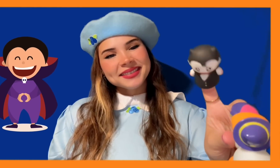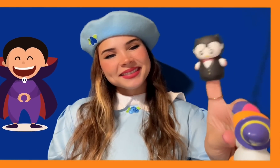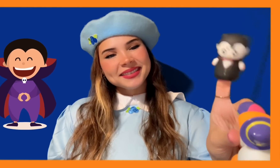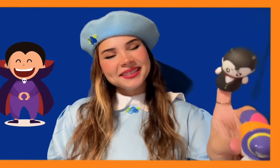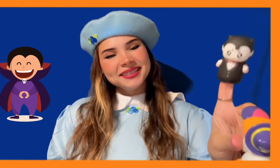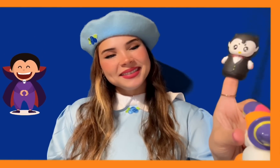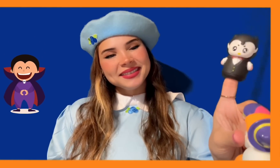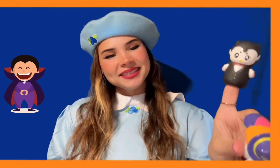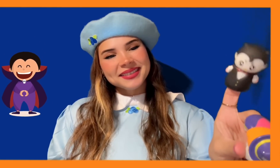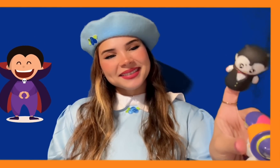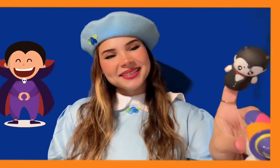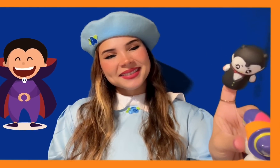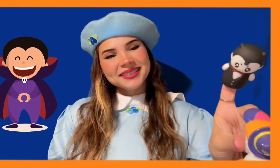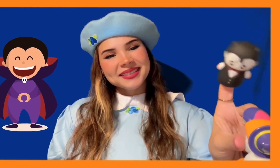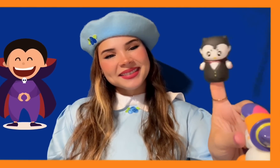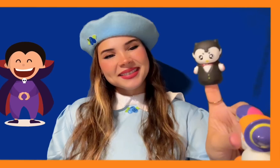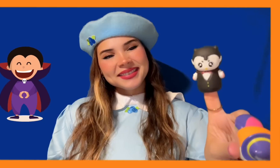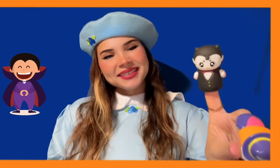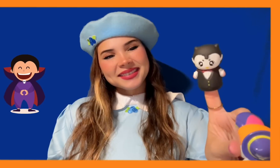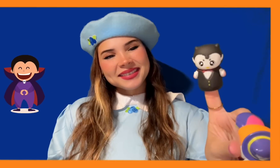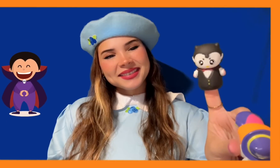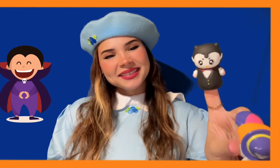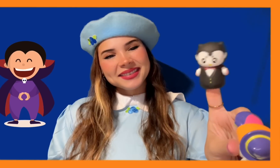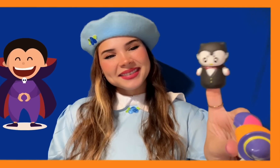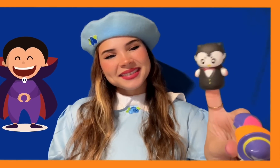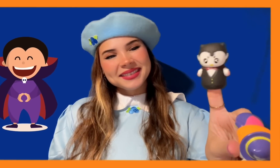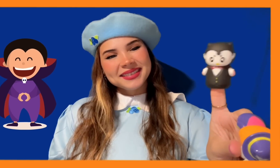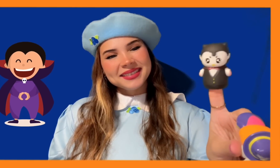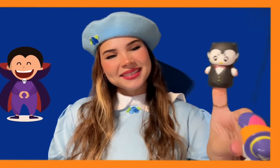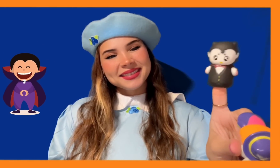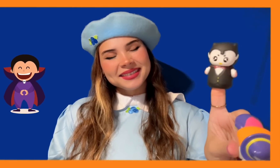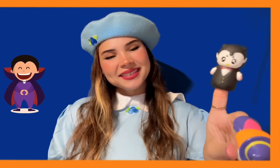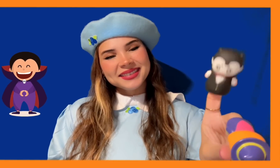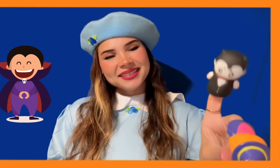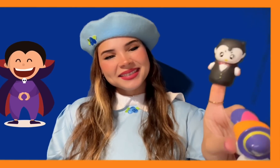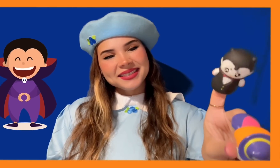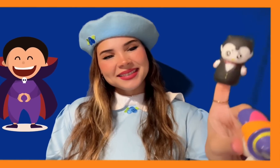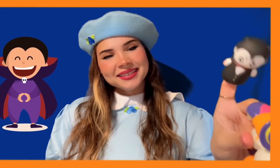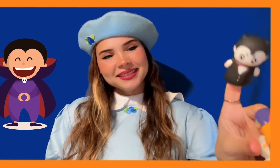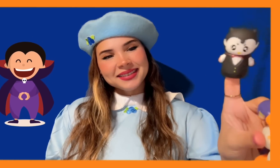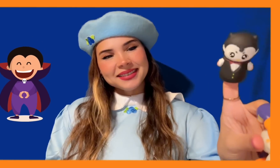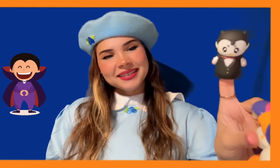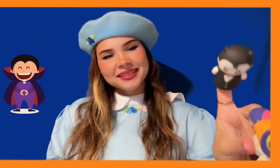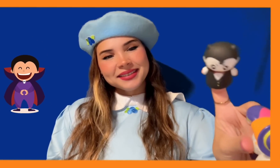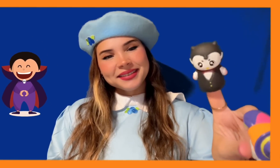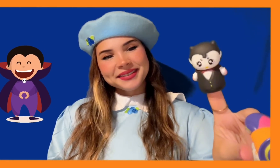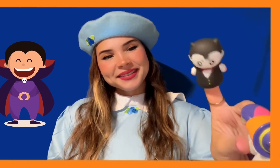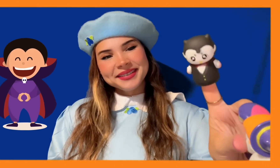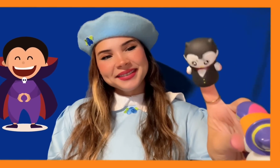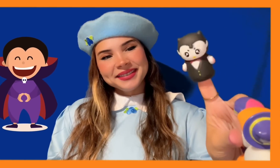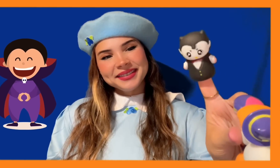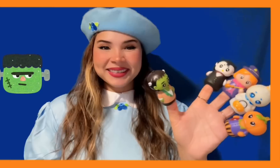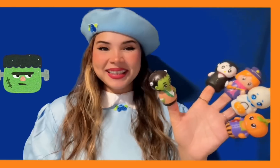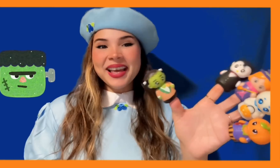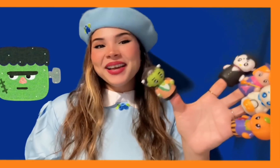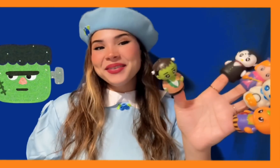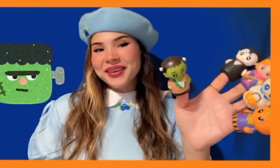am. How do you do? Ha ha ha.